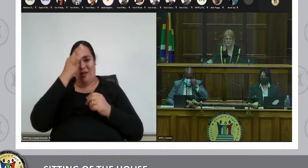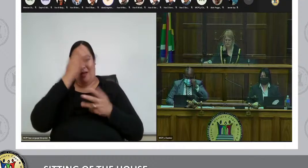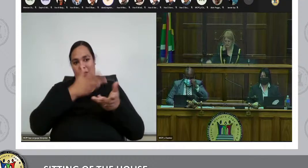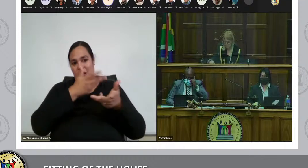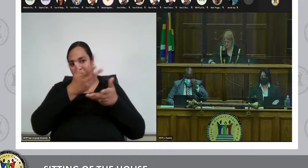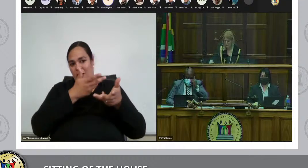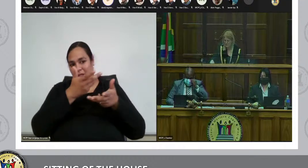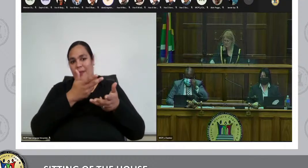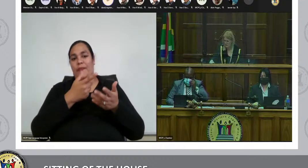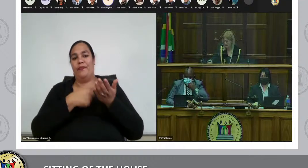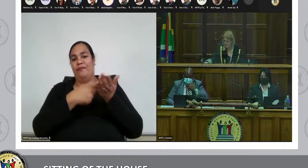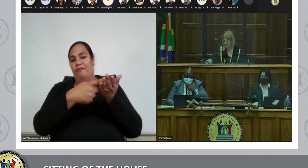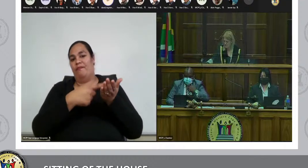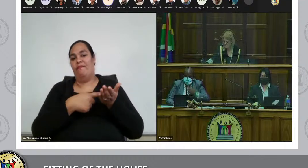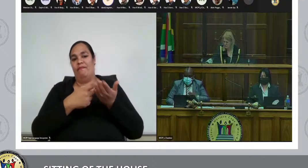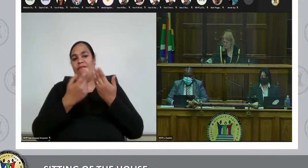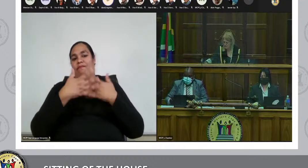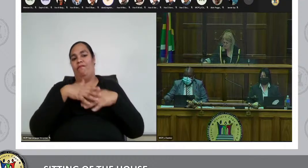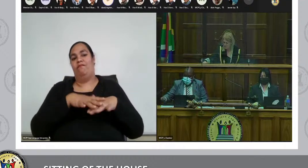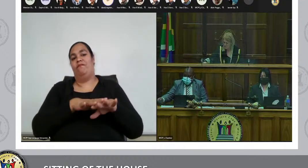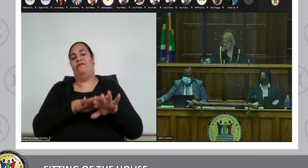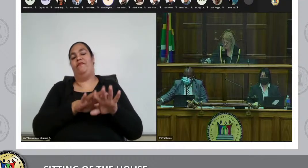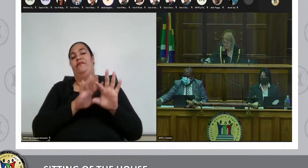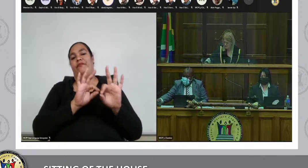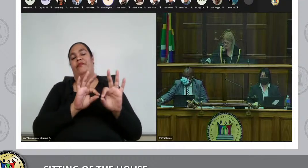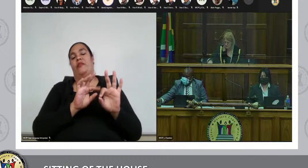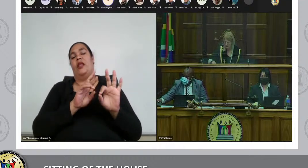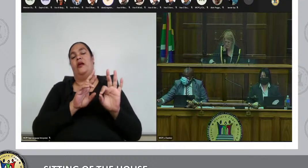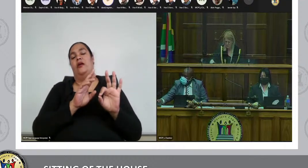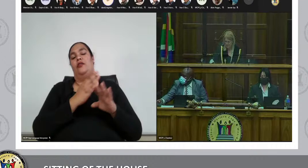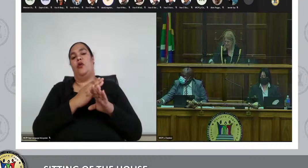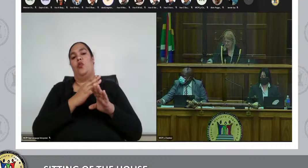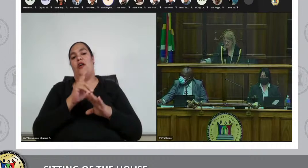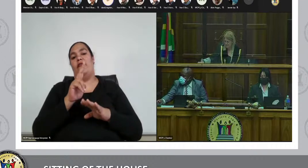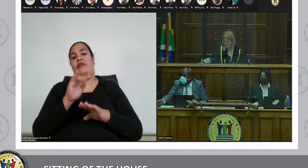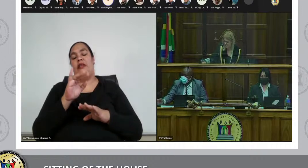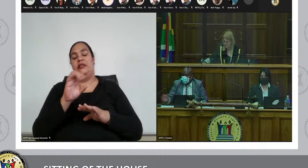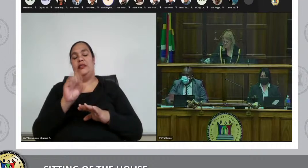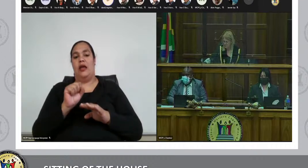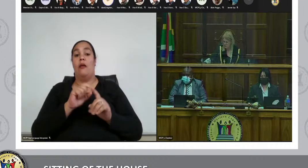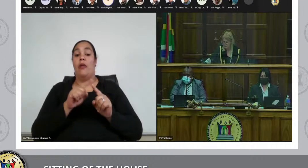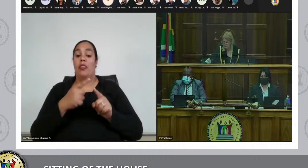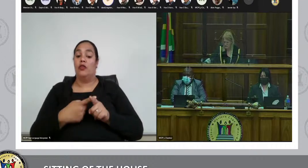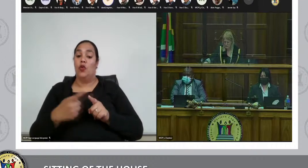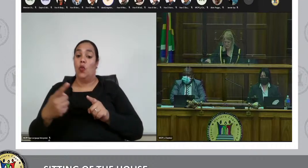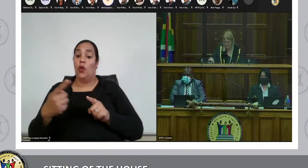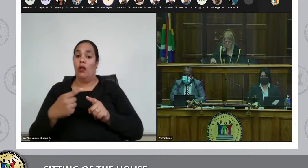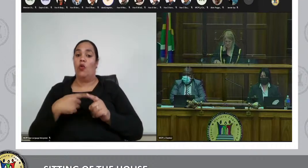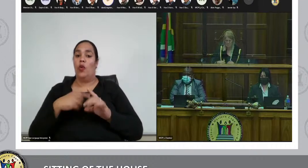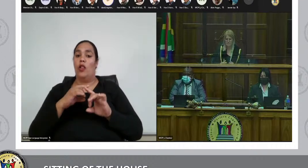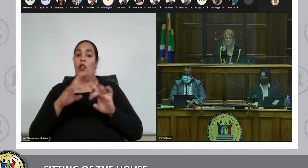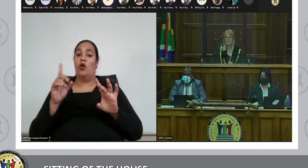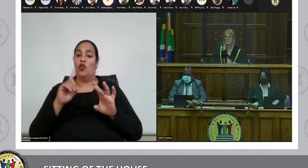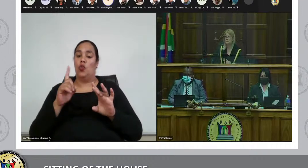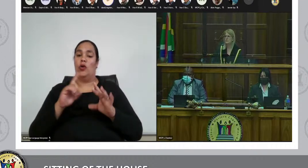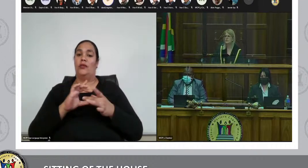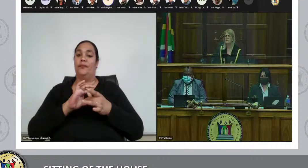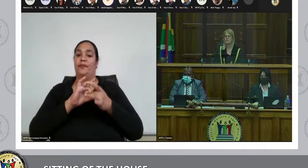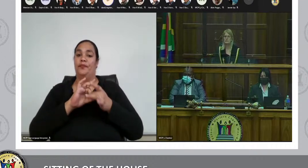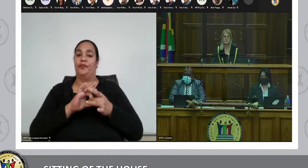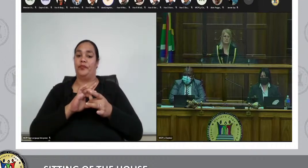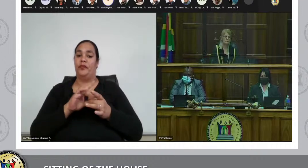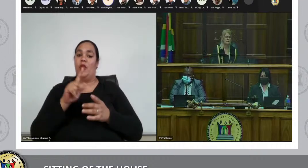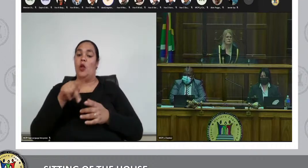to discuss implementing the remote work visa. And this week, In fact, we launched a dedicated